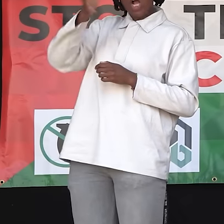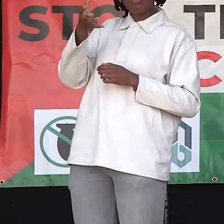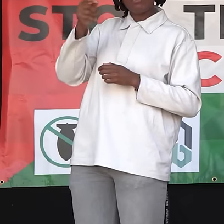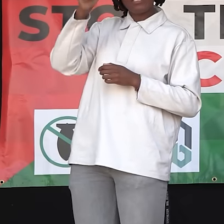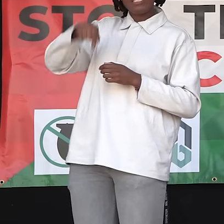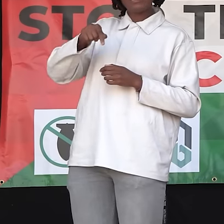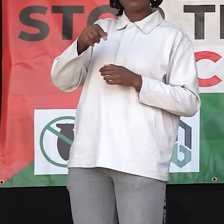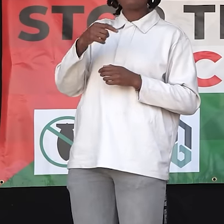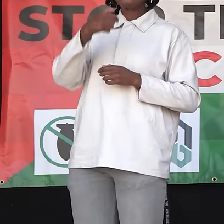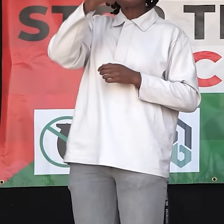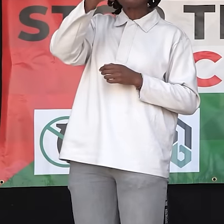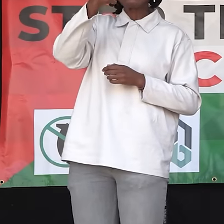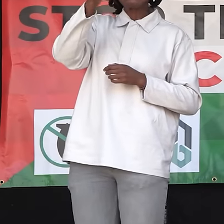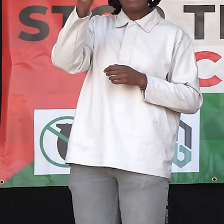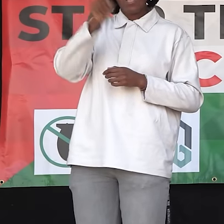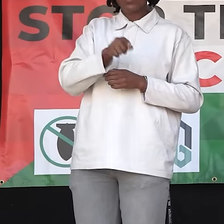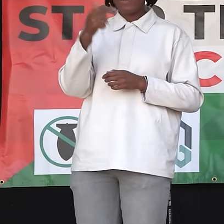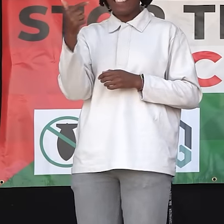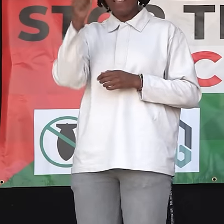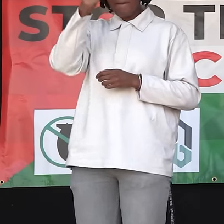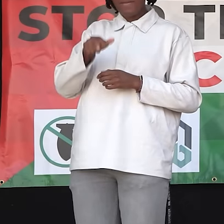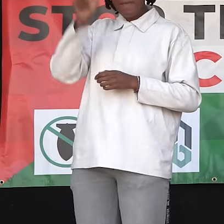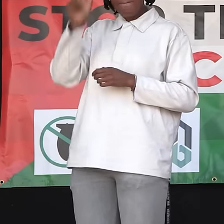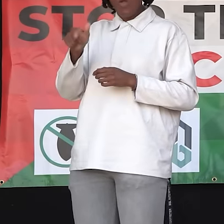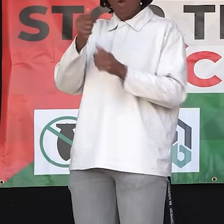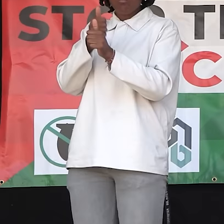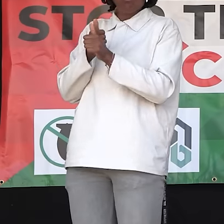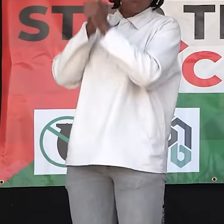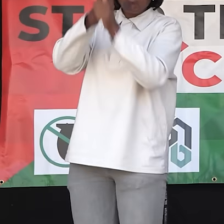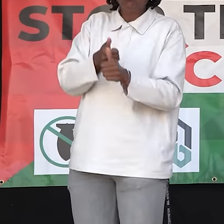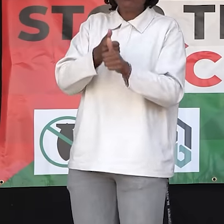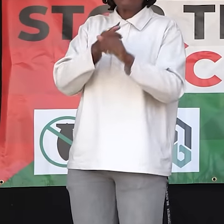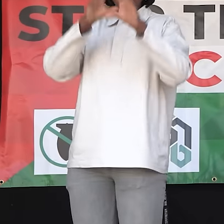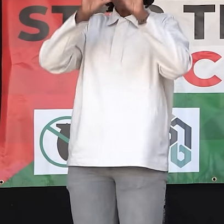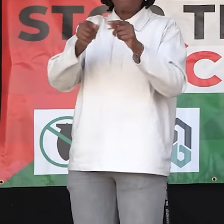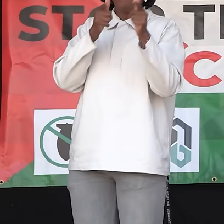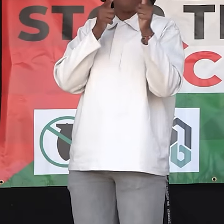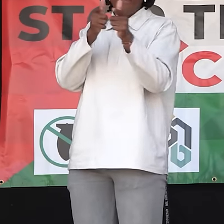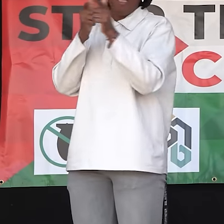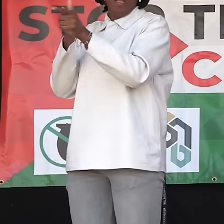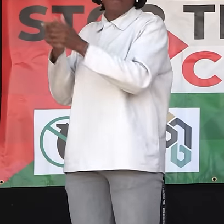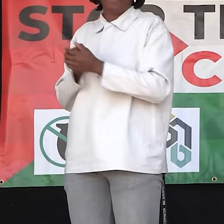6 out of 7 people support a ceasefire and peace talks.